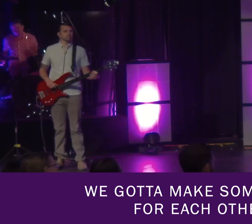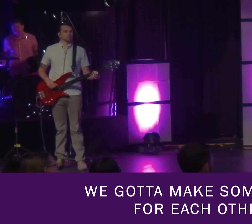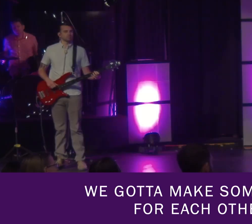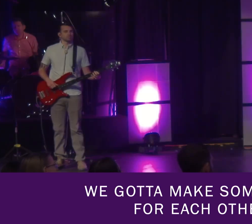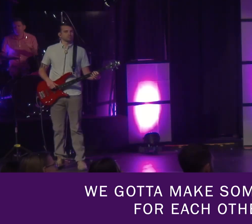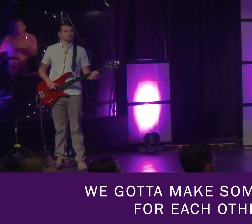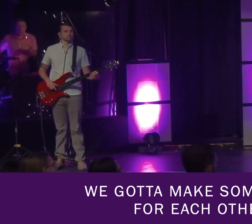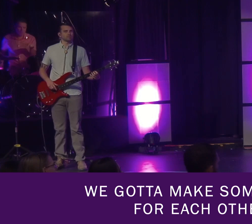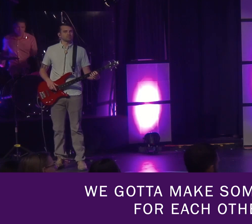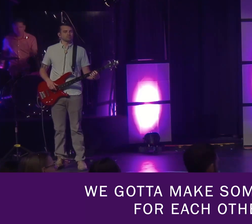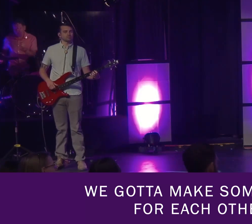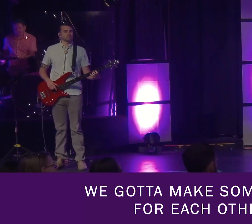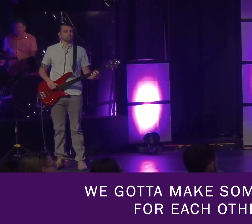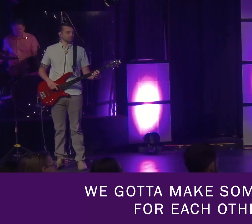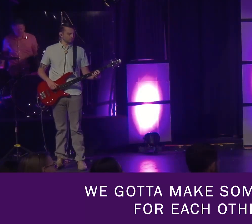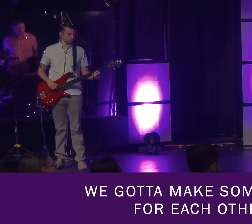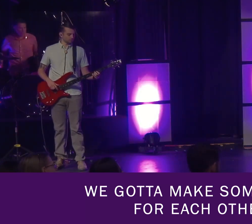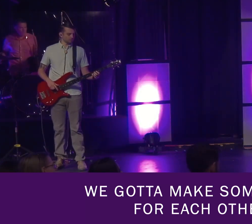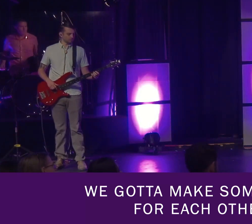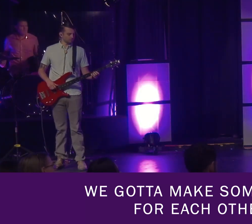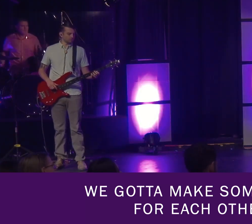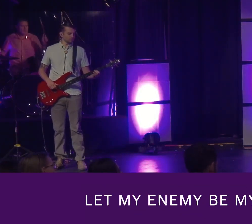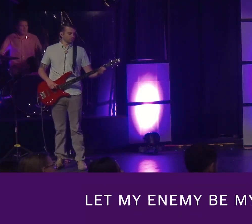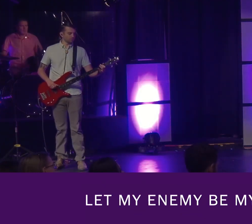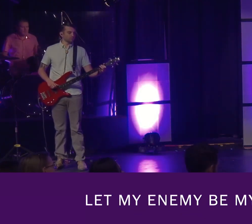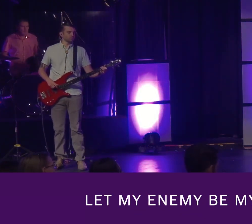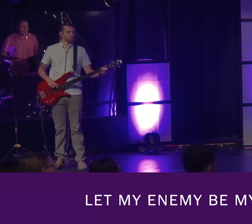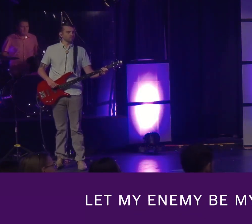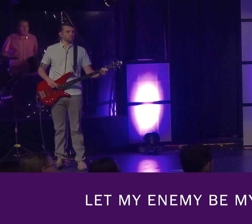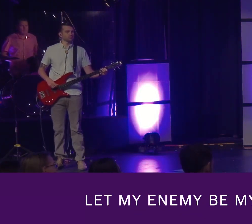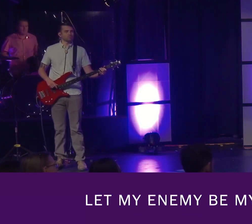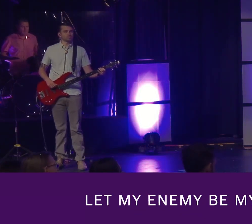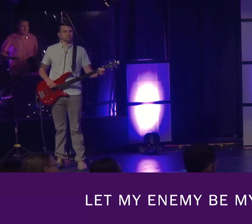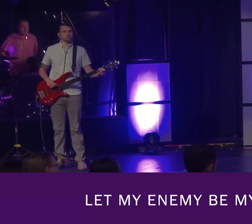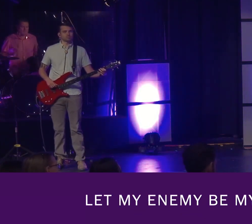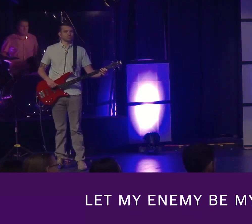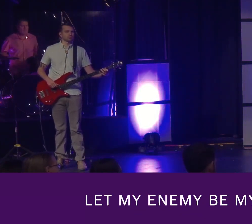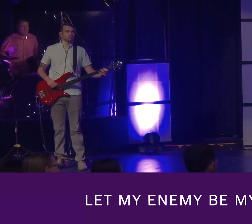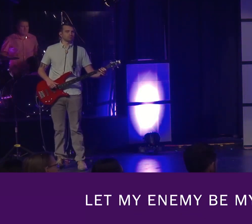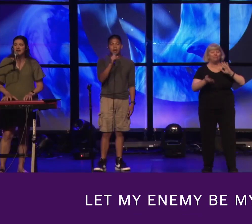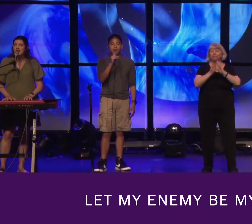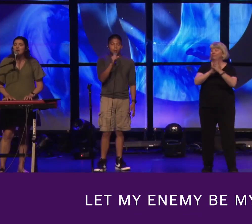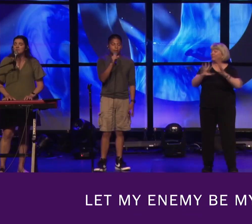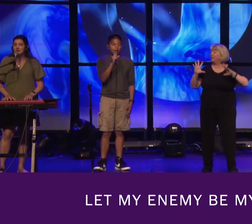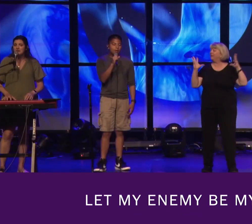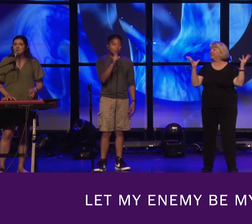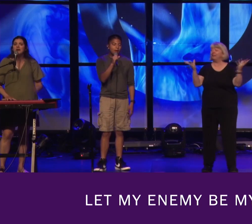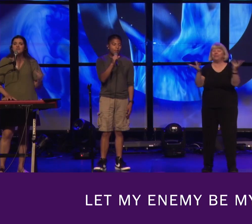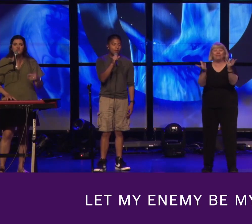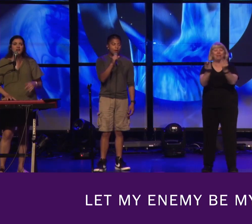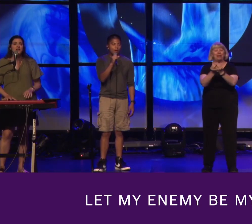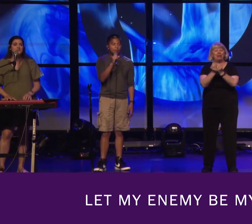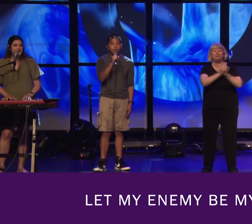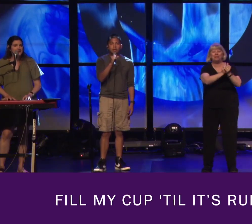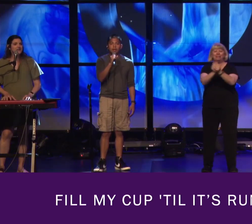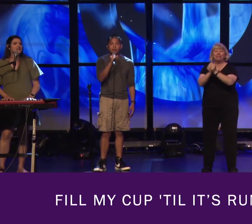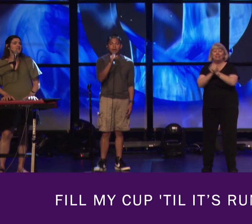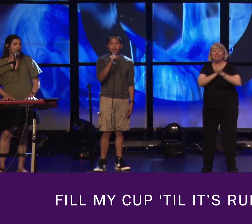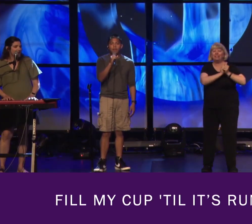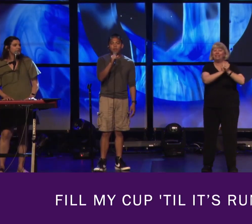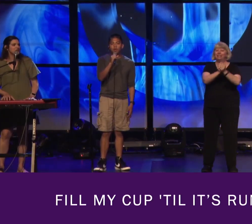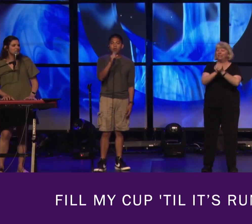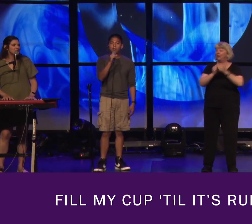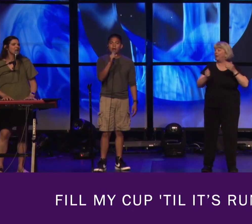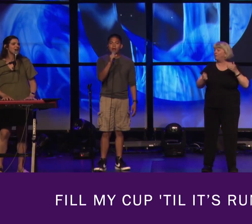make some room for each other. Let my enemy be my